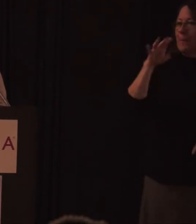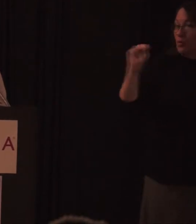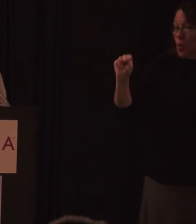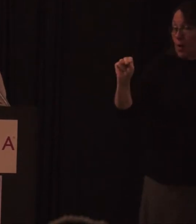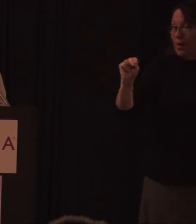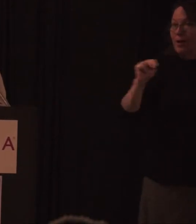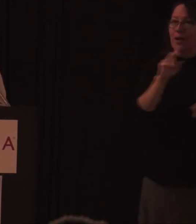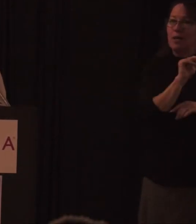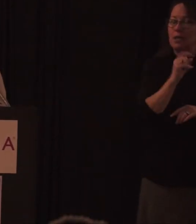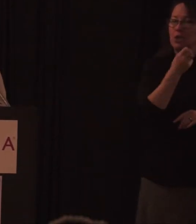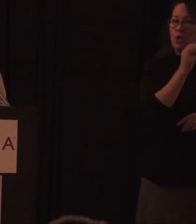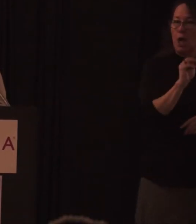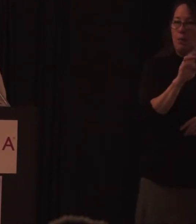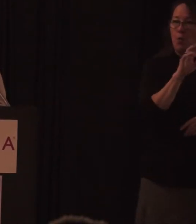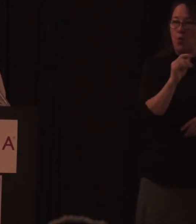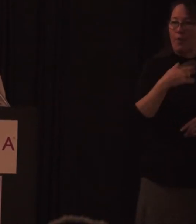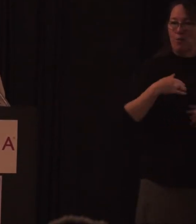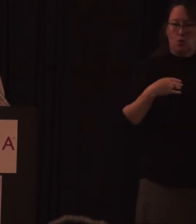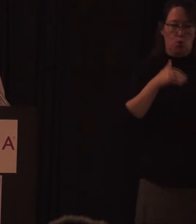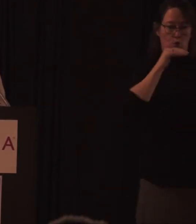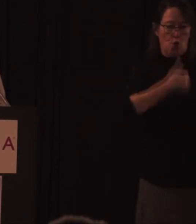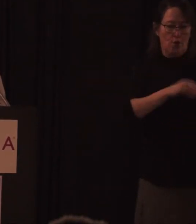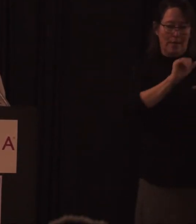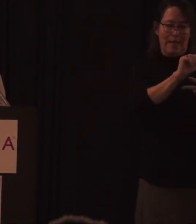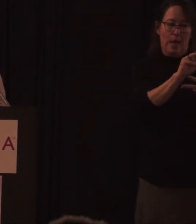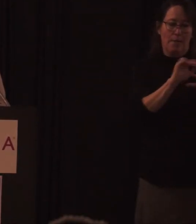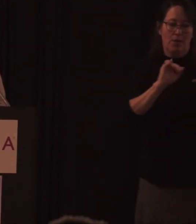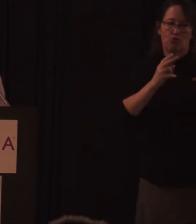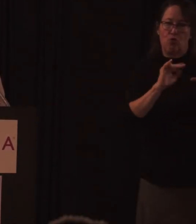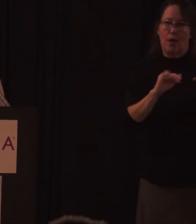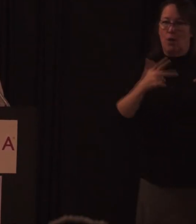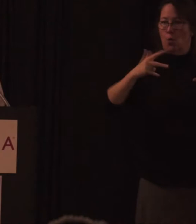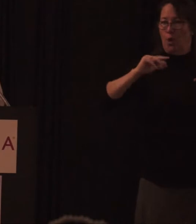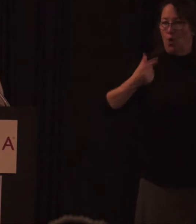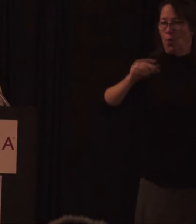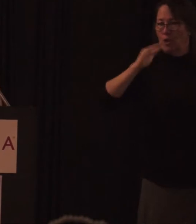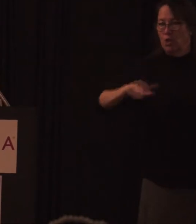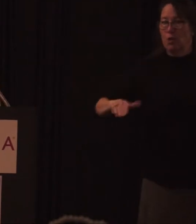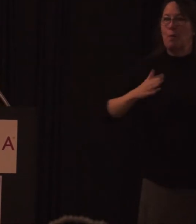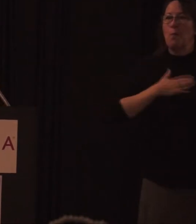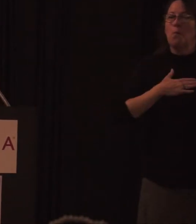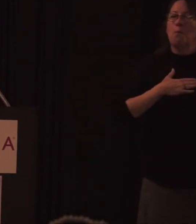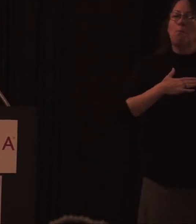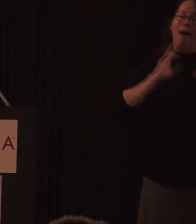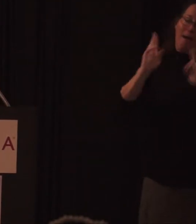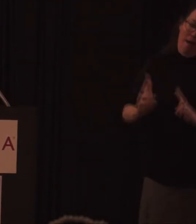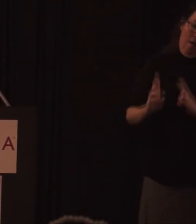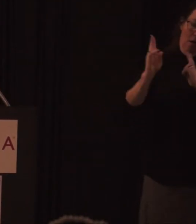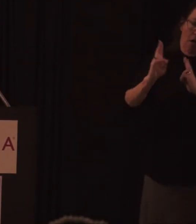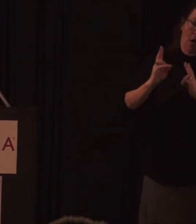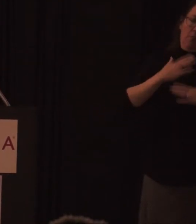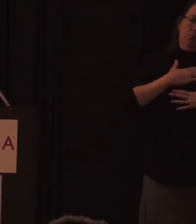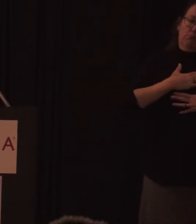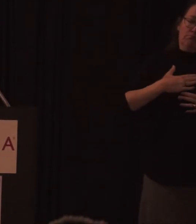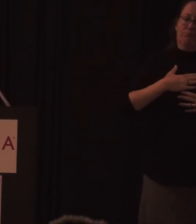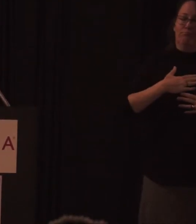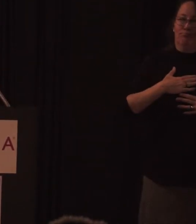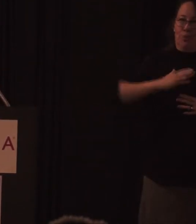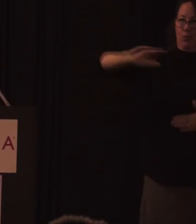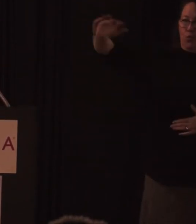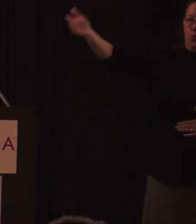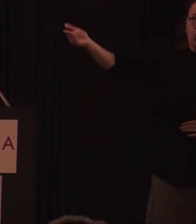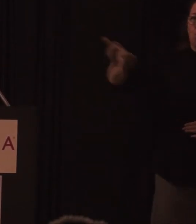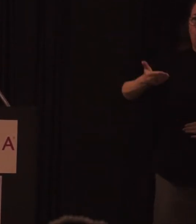Minnesota. Tom and Ruth have two daughters, Amy and Jenny, and three grandchildren. It is my distinct honor and pleasure